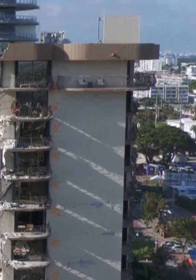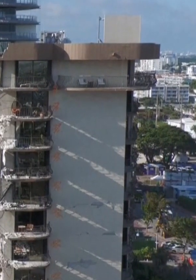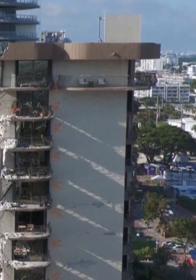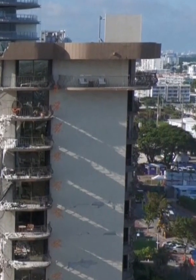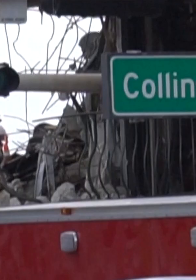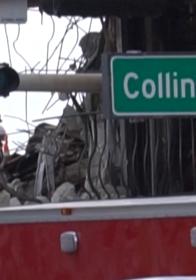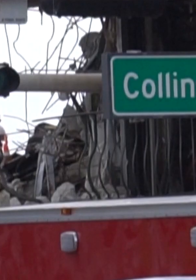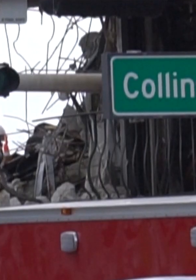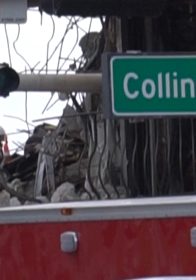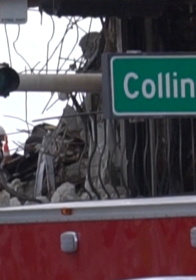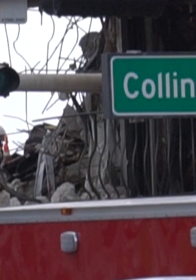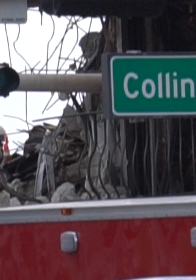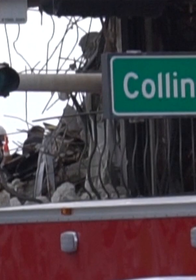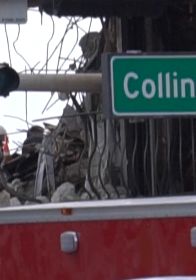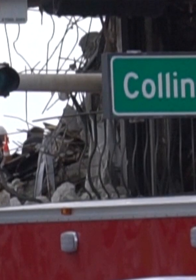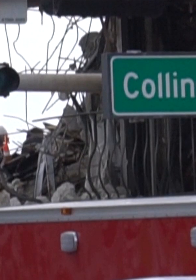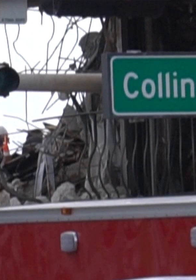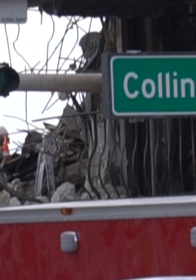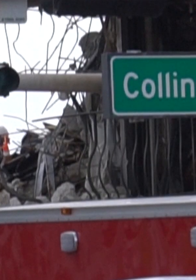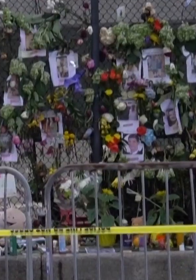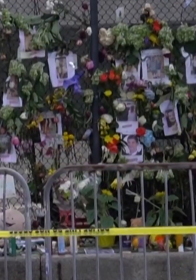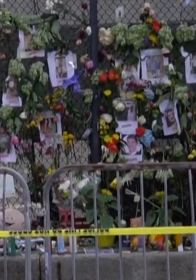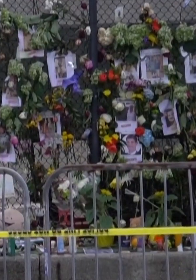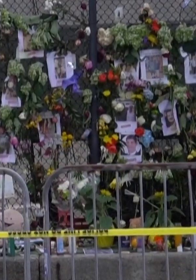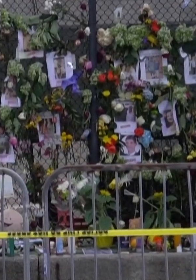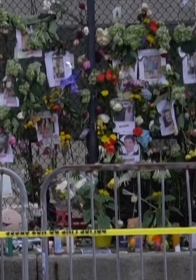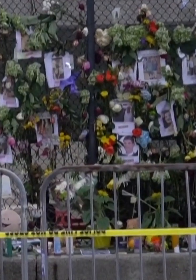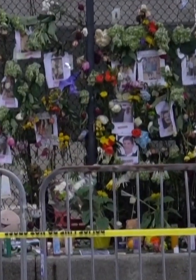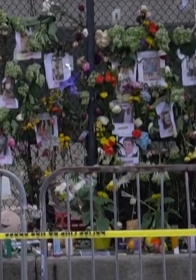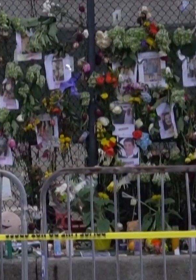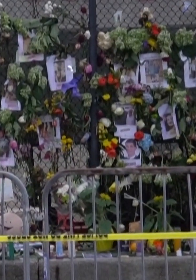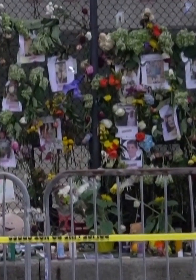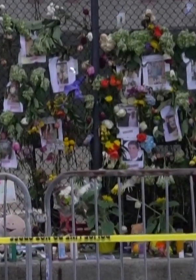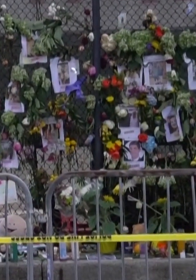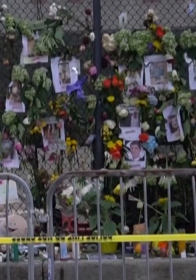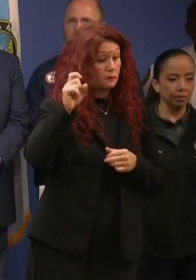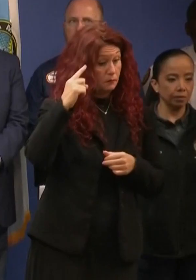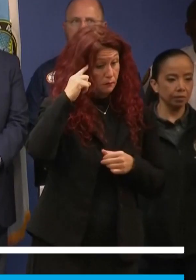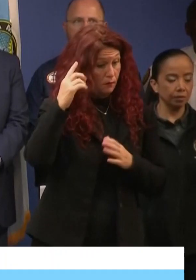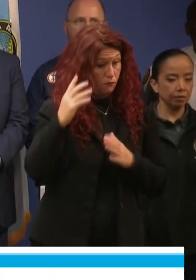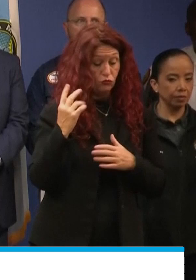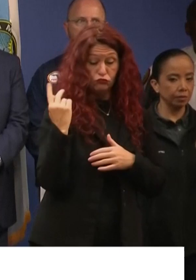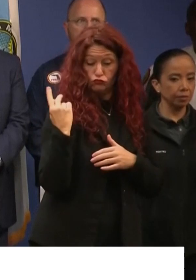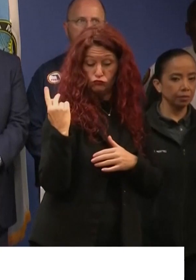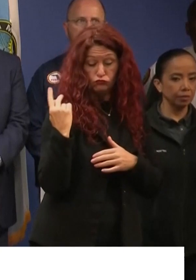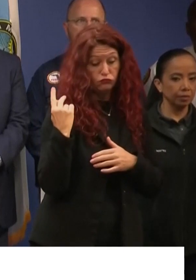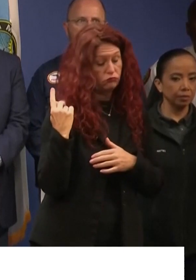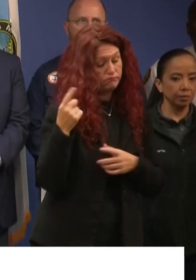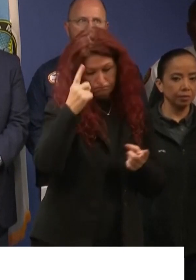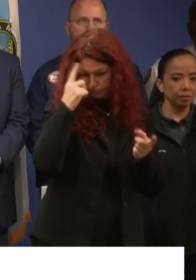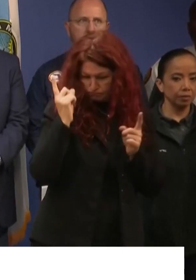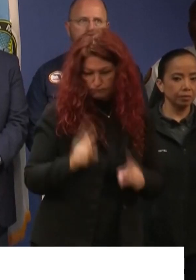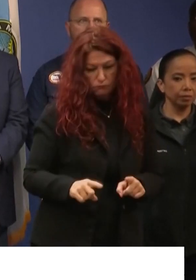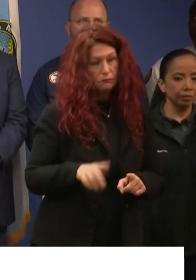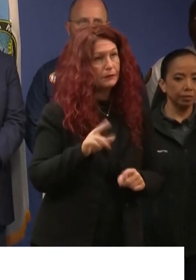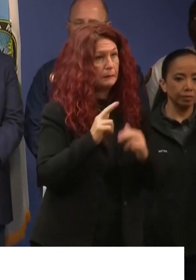clear that the process was key to allowing search and rescue workers to return safely to the site. Our top priority is that the building come